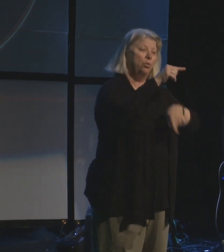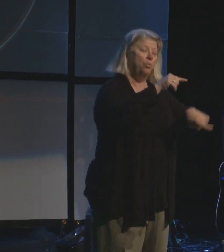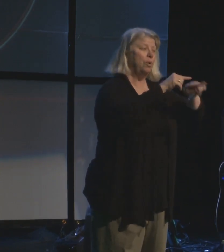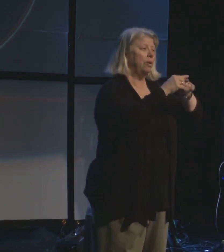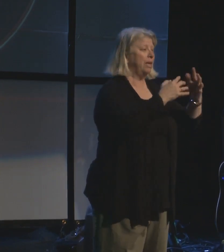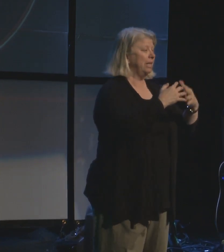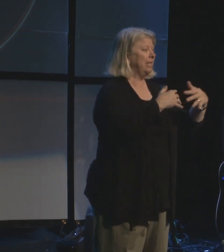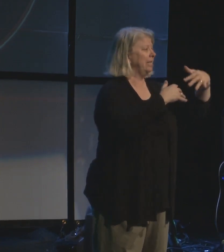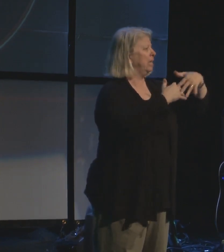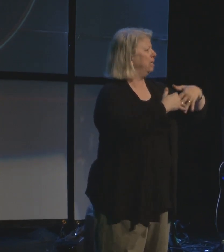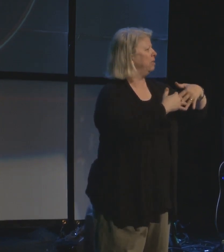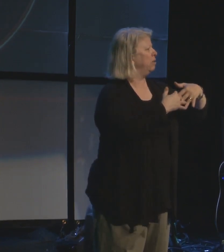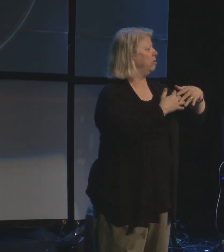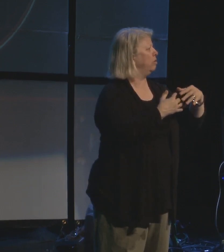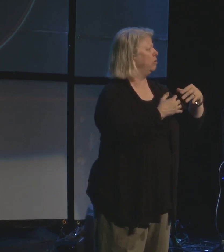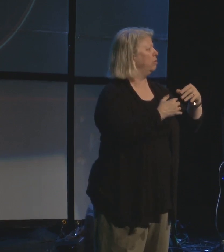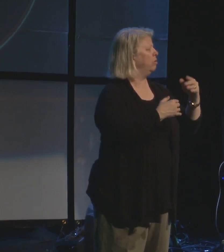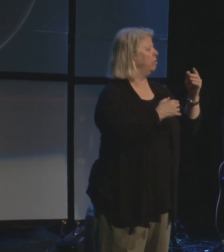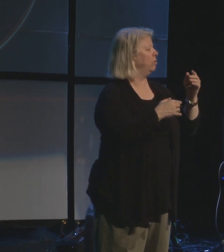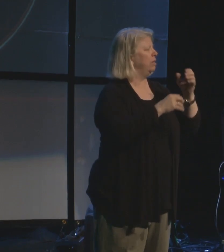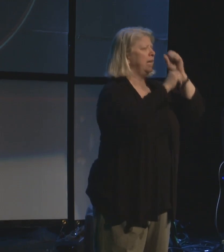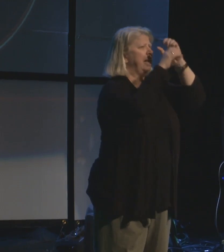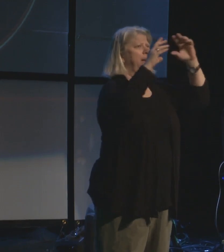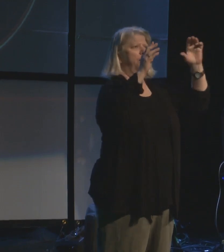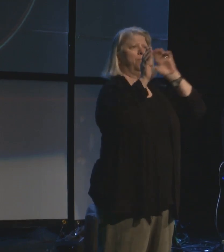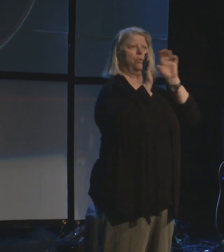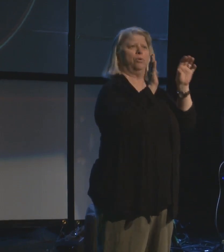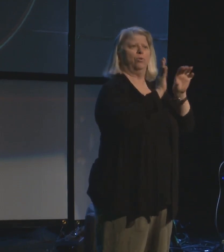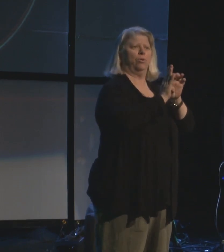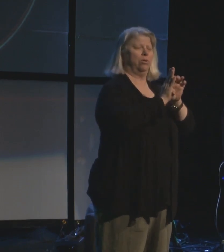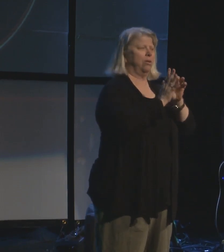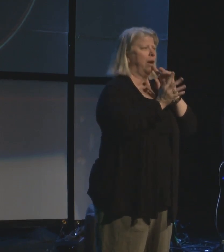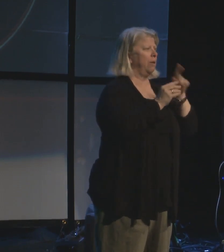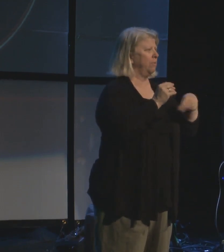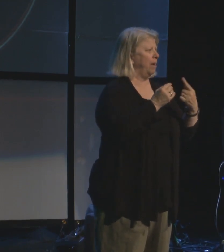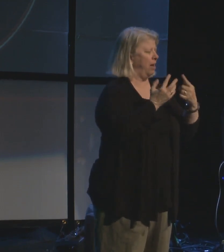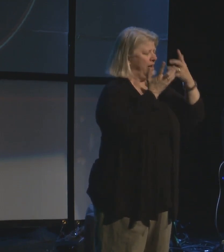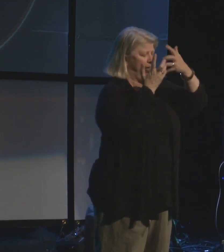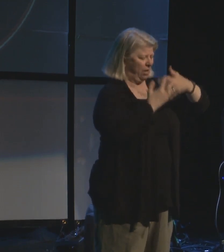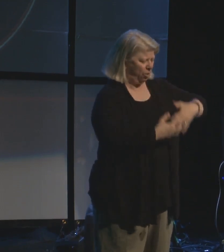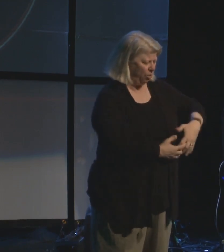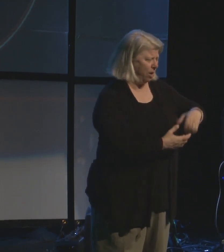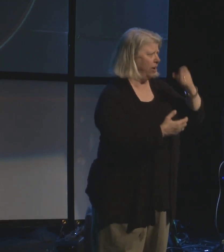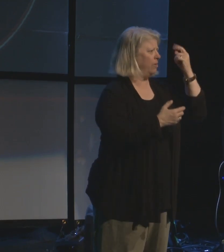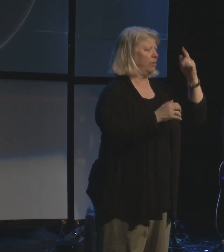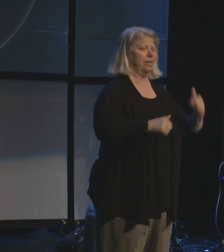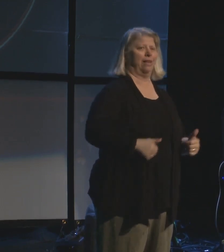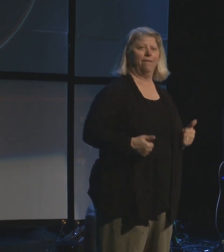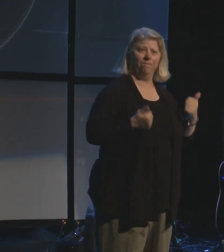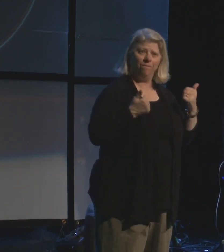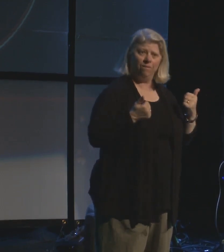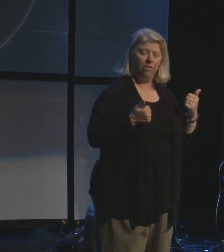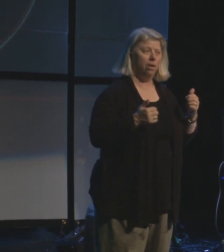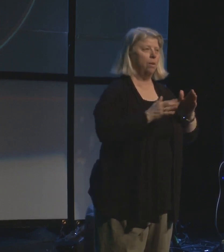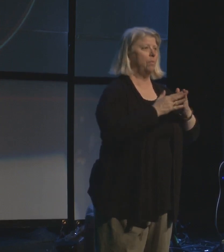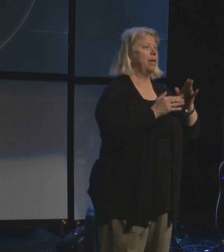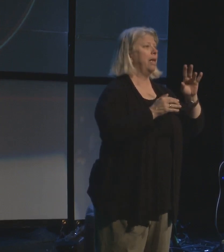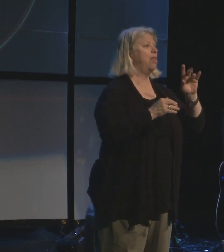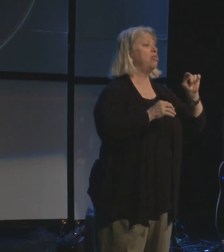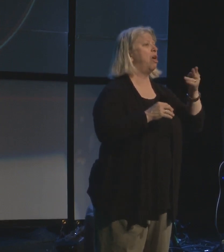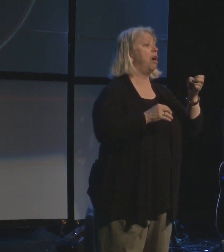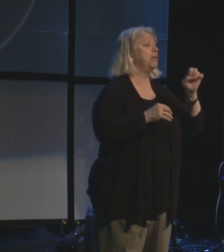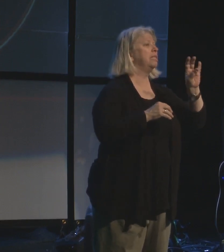an indigenous tool, image, that really speaks to the integrated understanding of life. In the book, The Seven